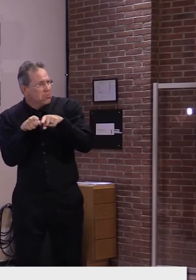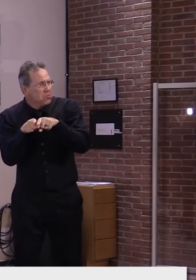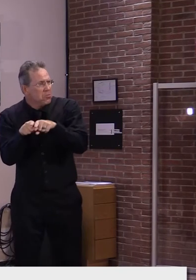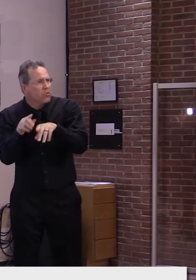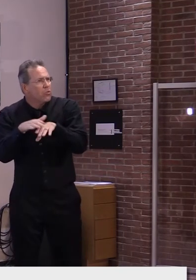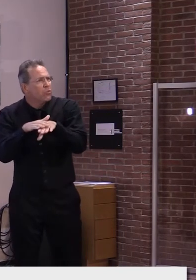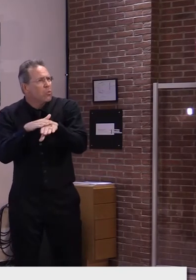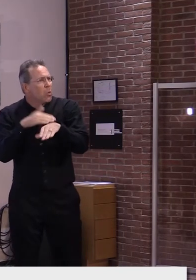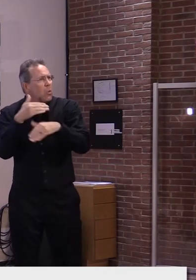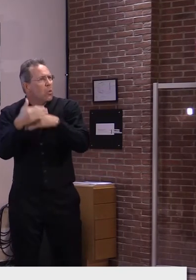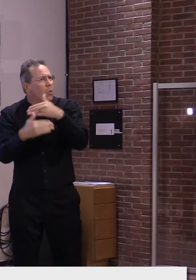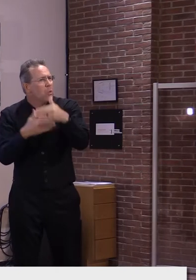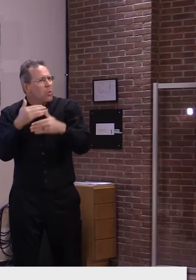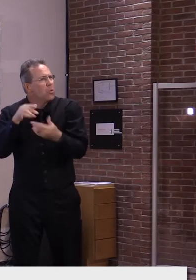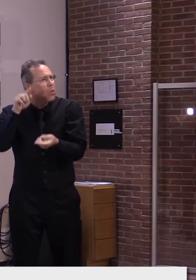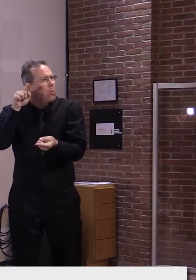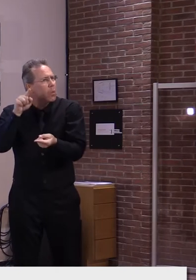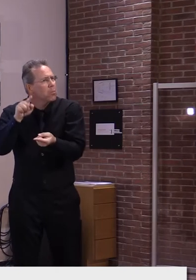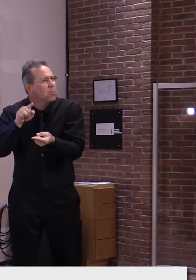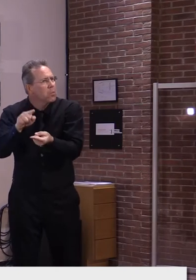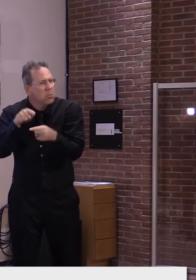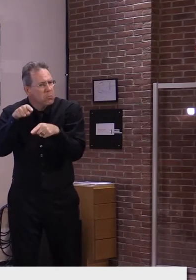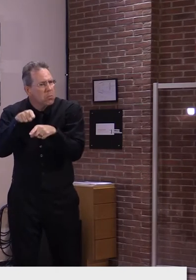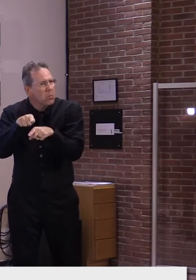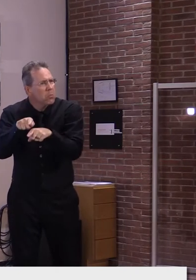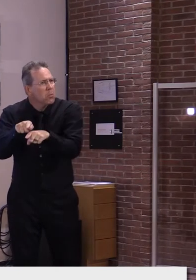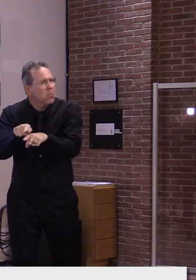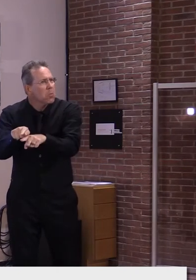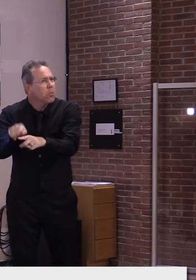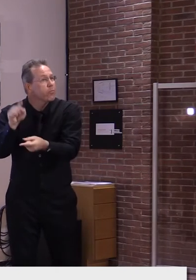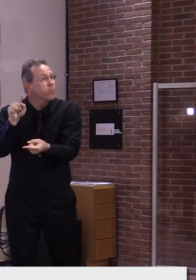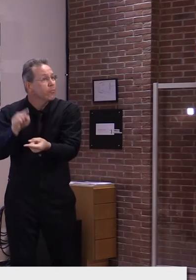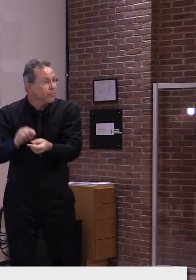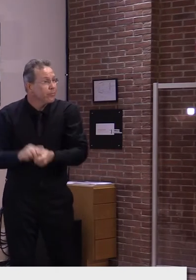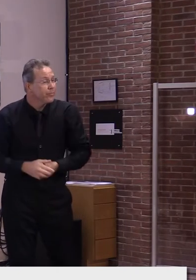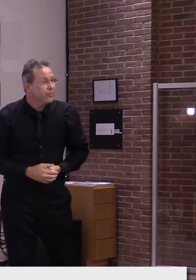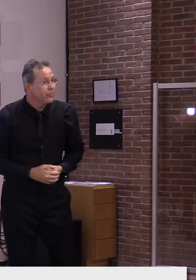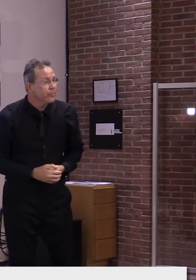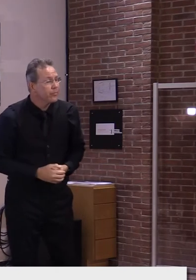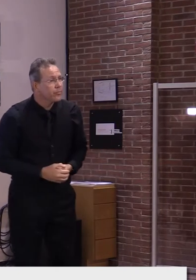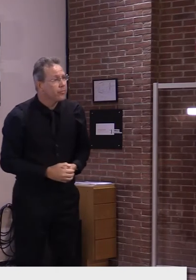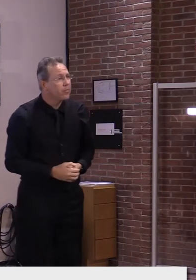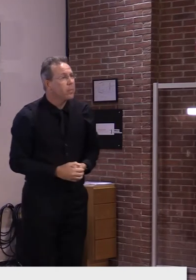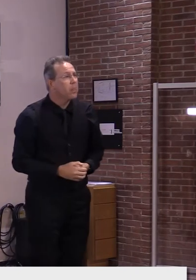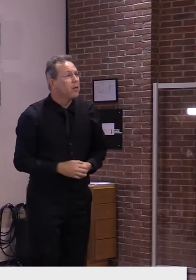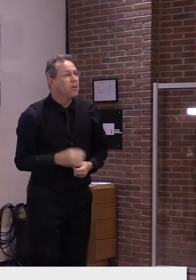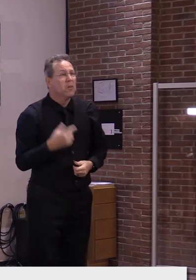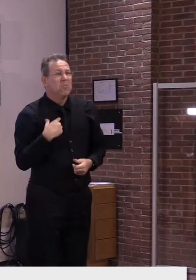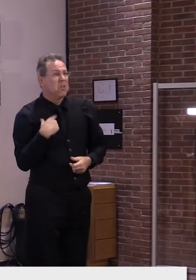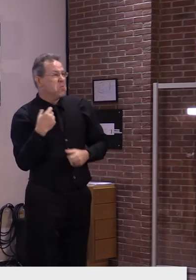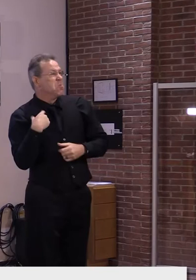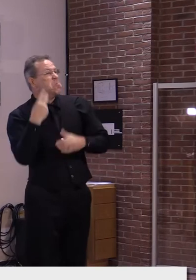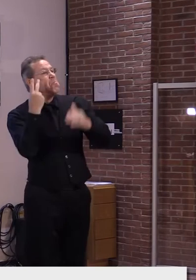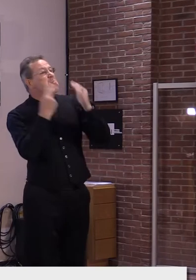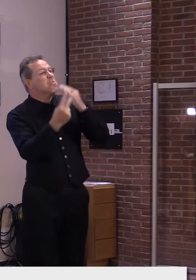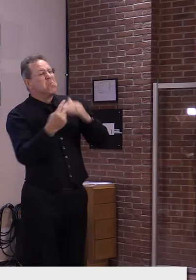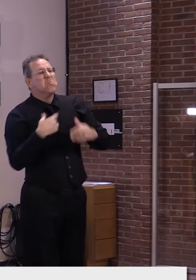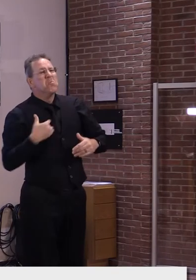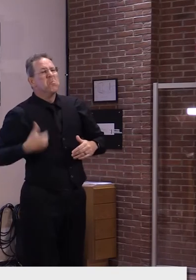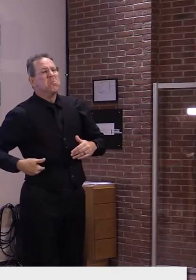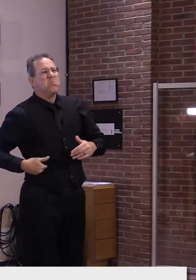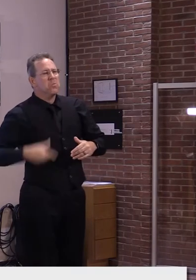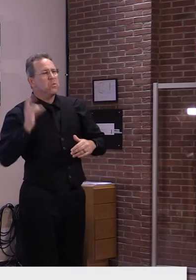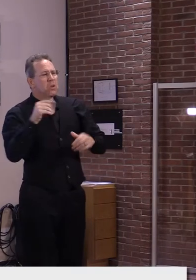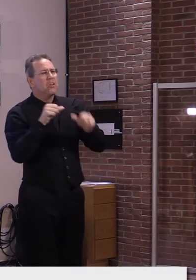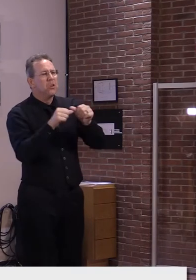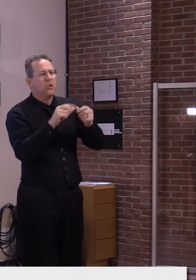week. Further, our updated forecasts anticipate that cases will continue to fall. And as we mentioned last week, we are starting to